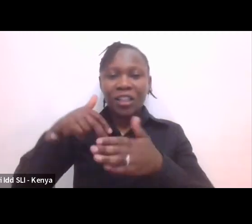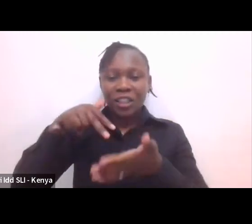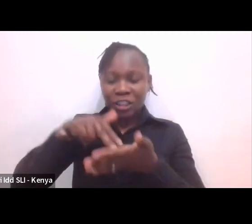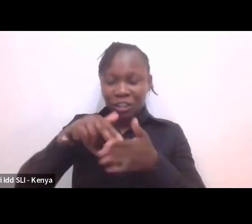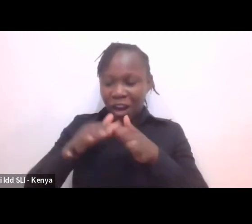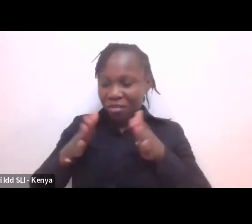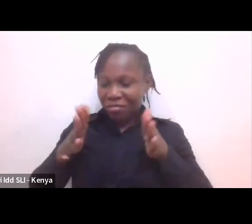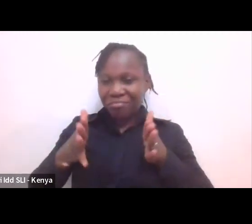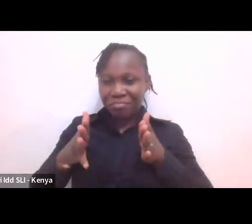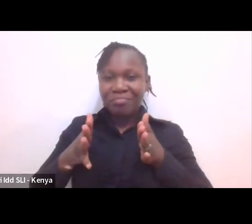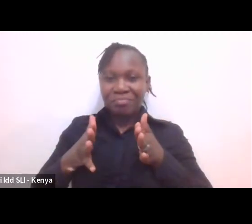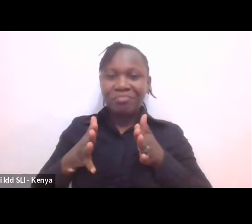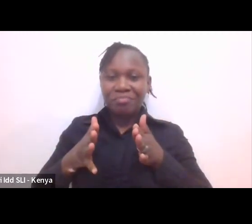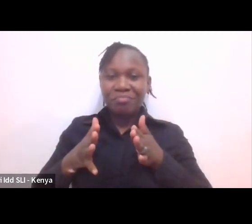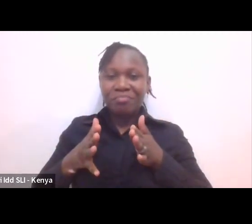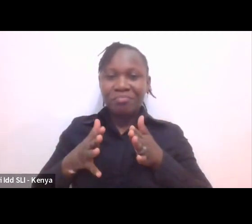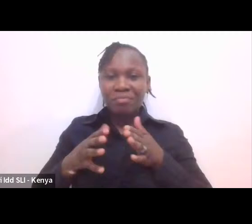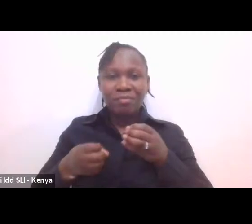their respect.